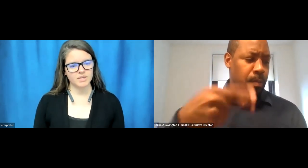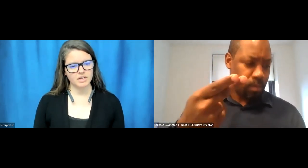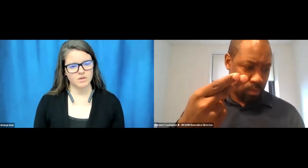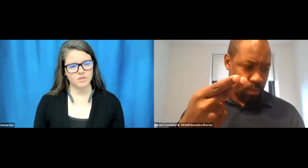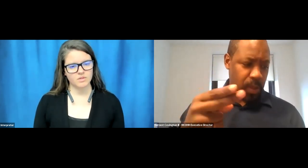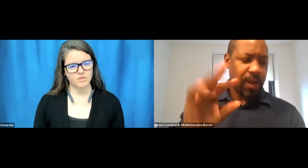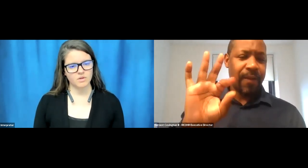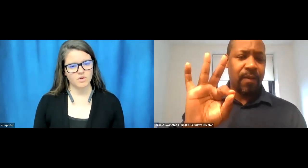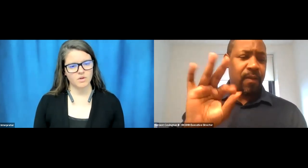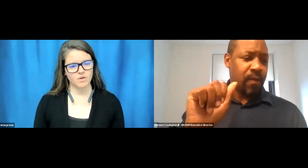Committee,